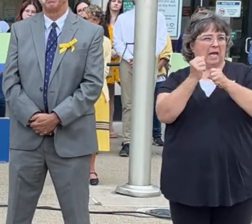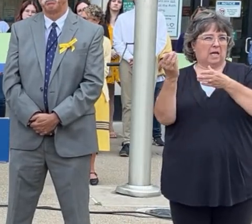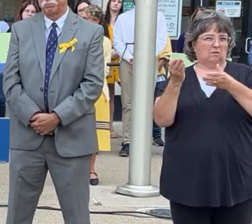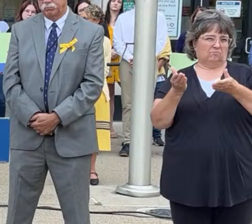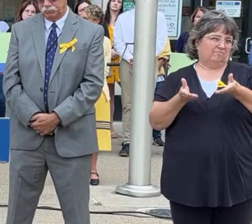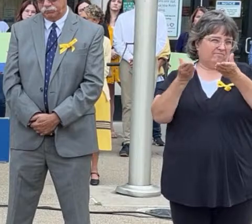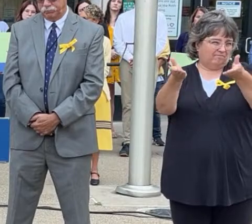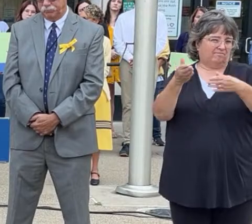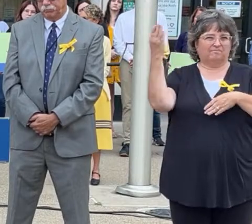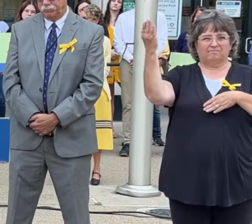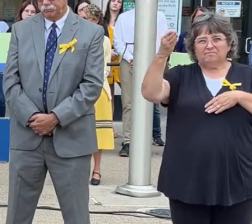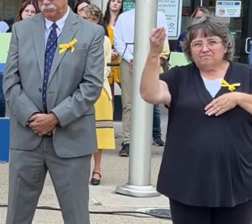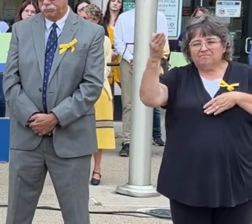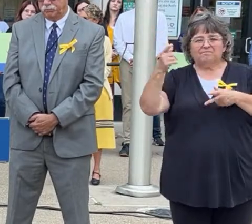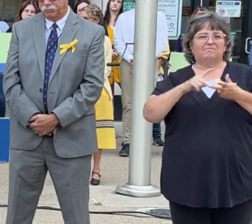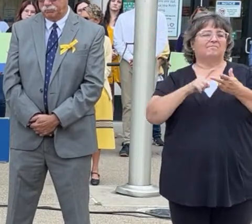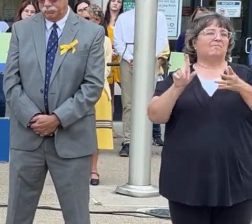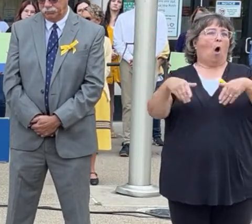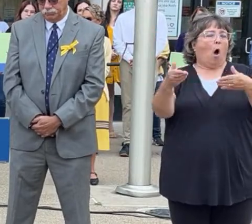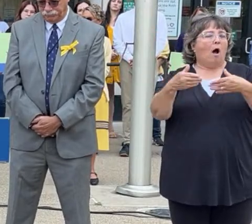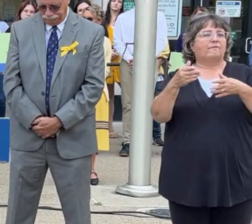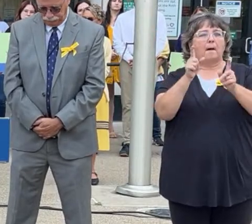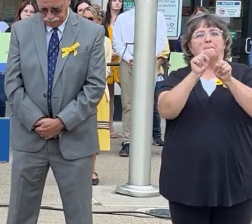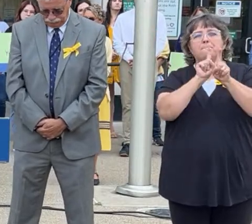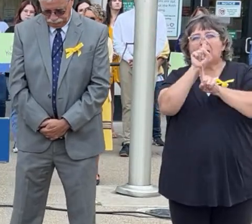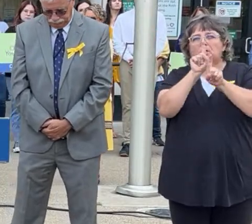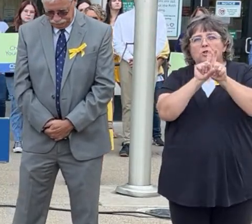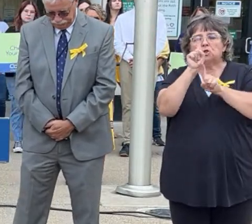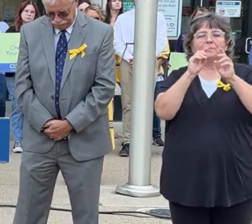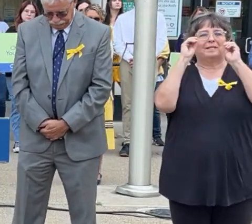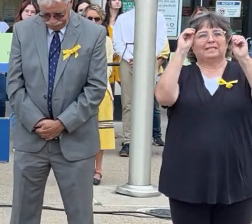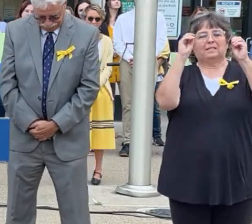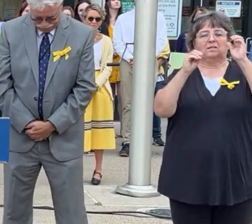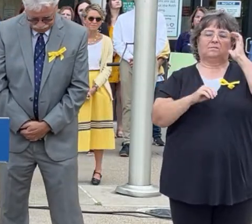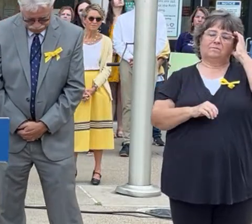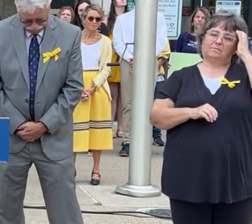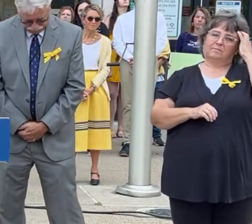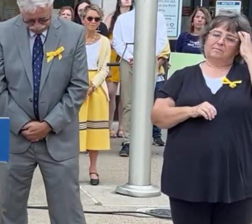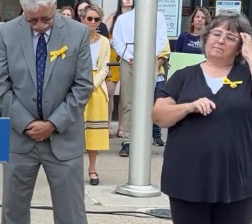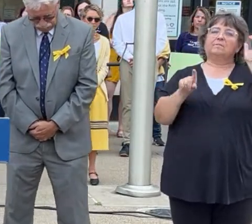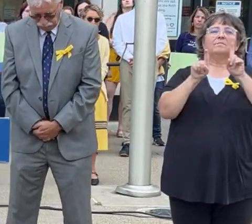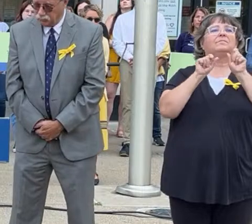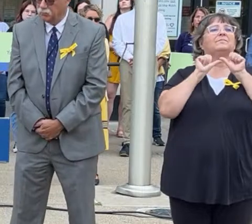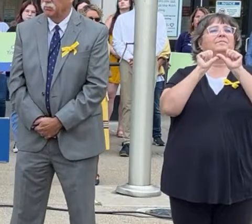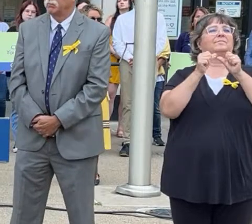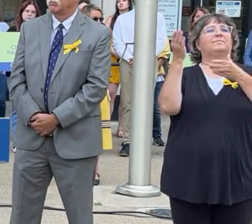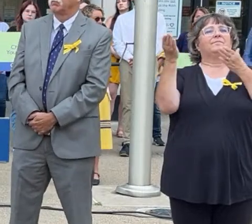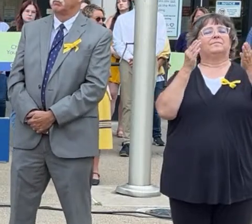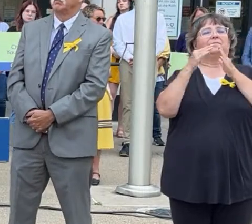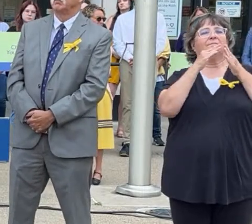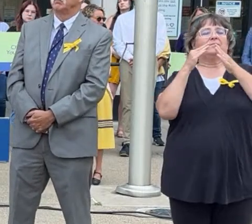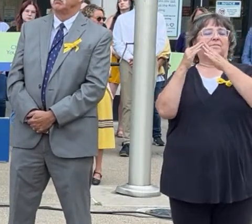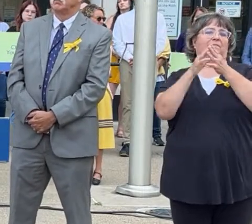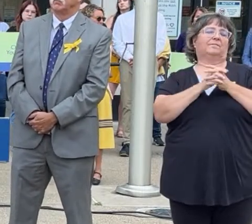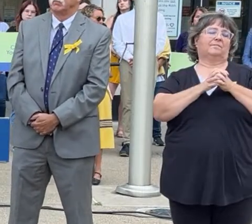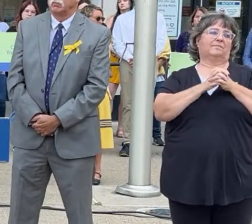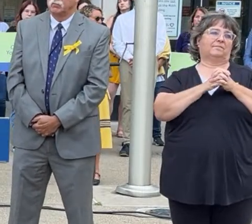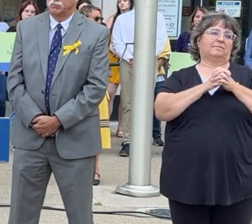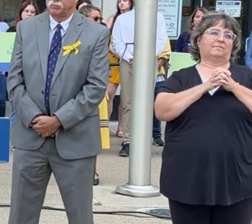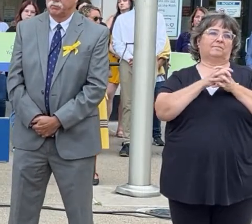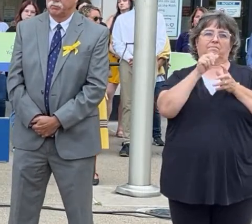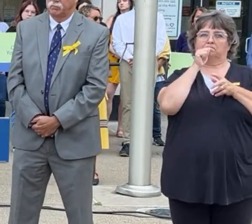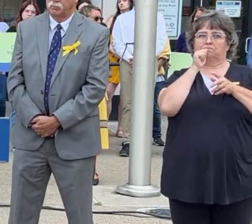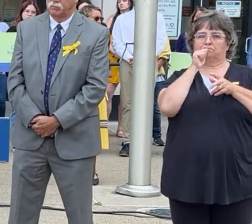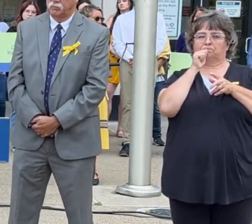delivering presentations, offering mentorship and teaching. And he also continues to serve our community as a